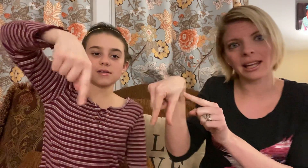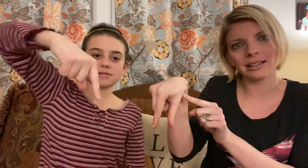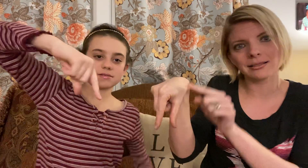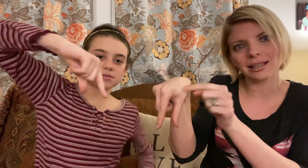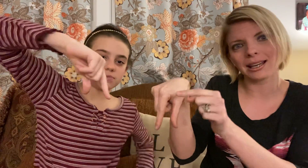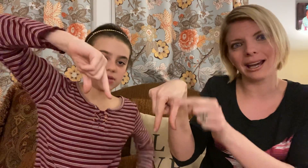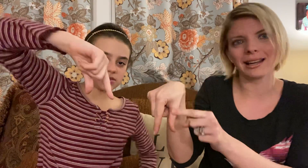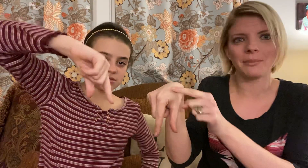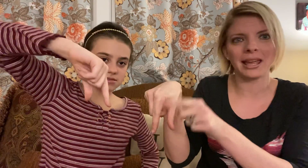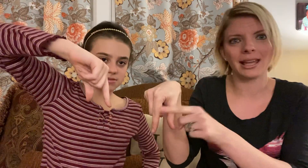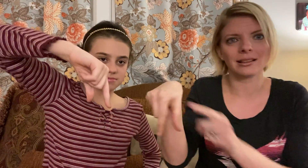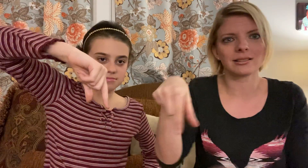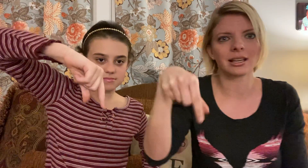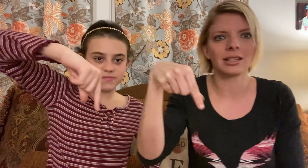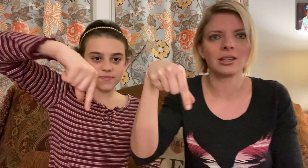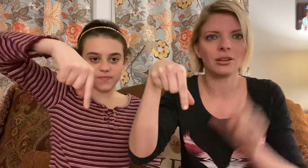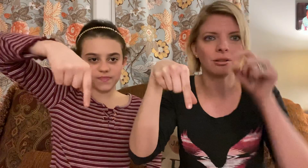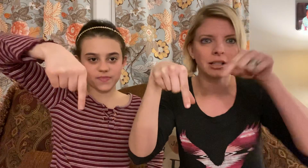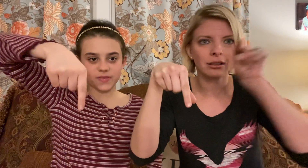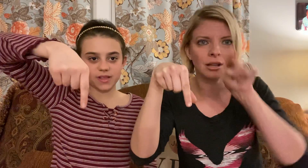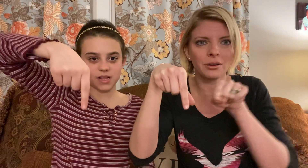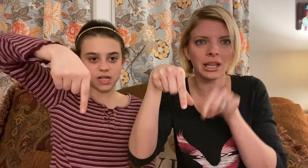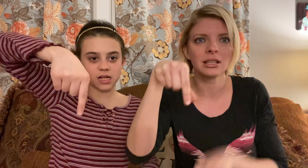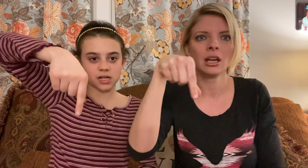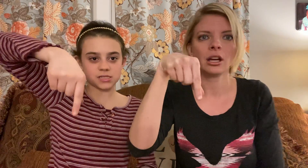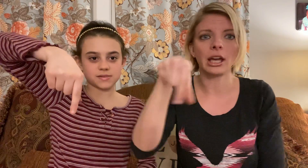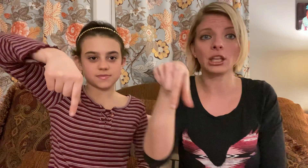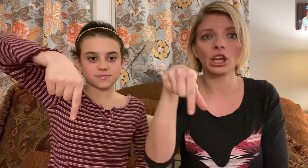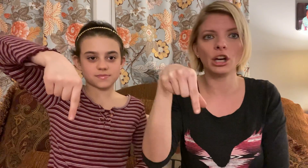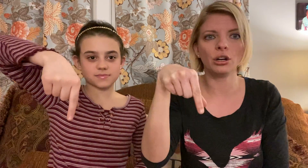looks like, in my head, it looks like a Q, little lowercase. Okay, Q.